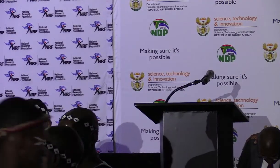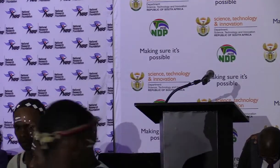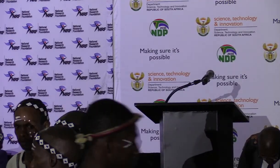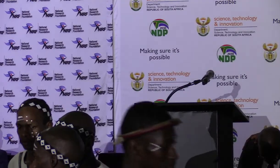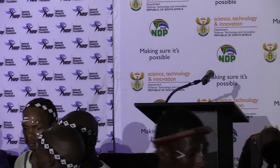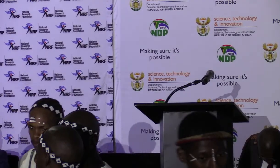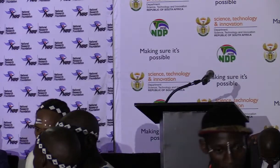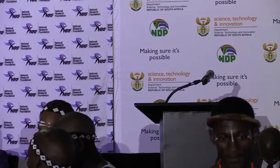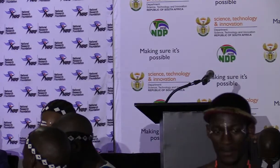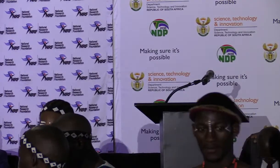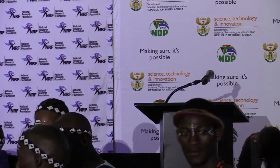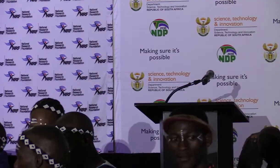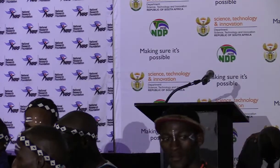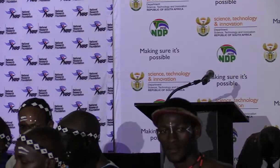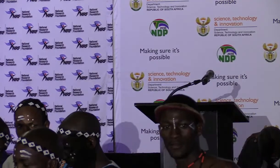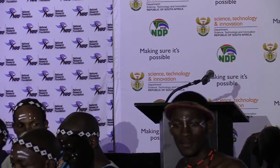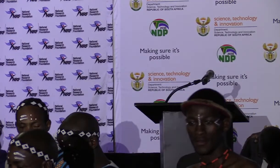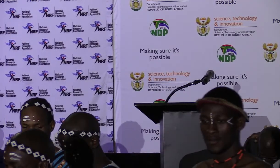Yeah.